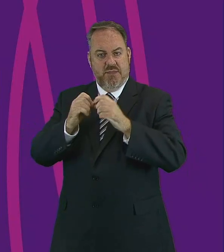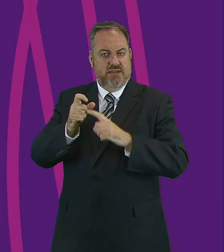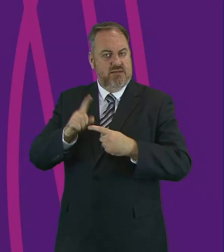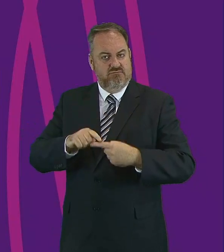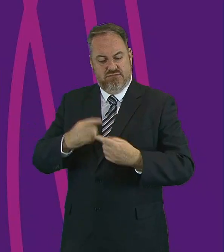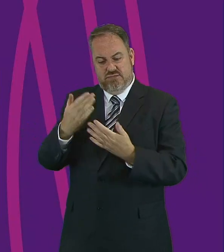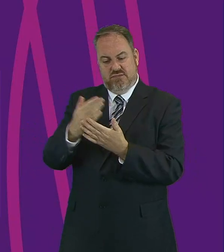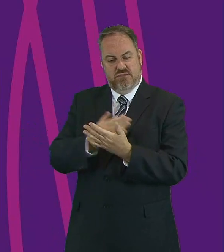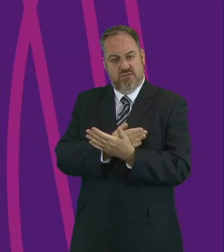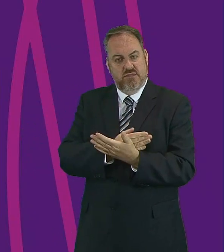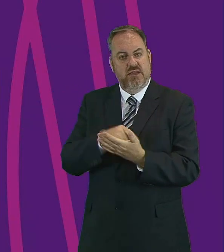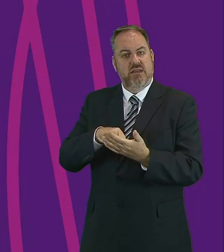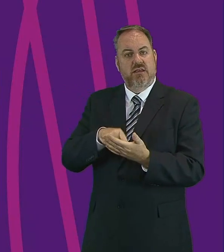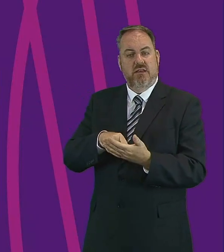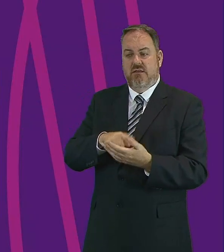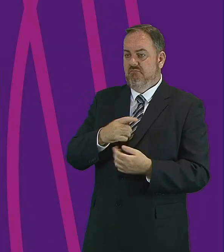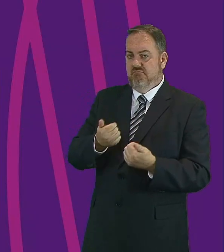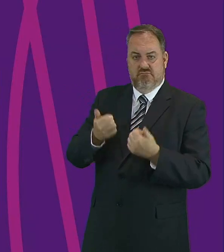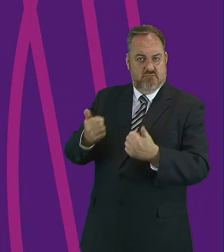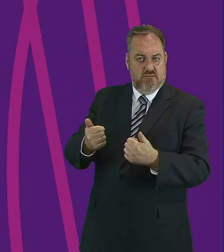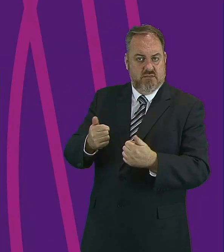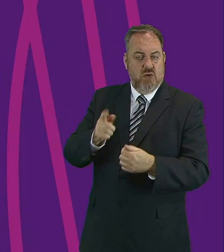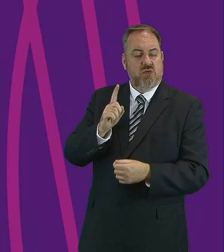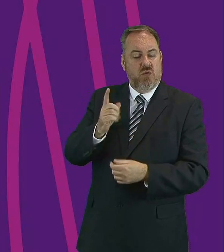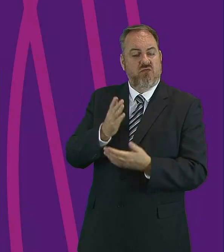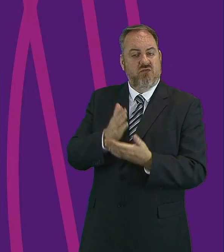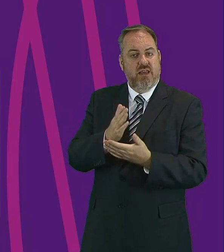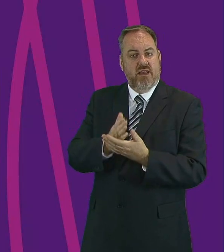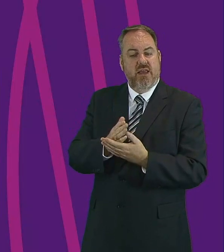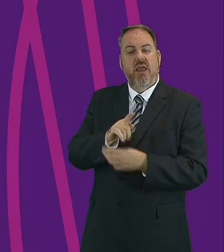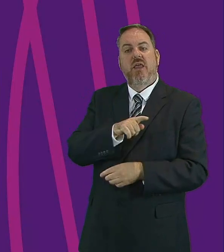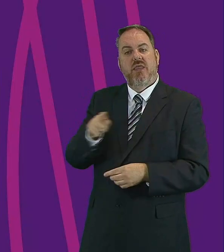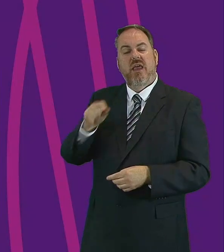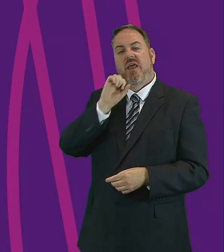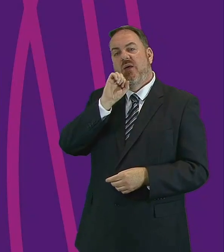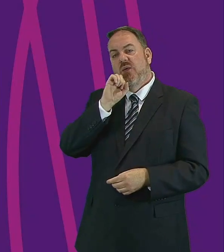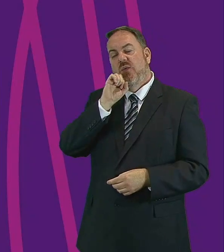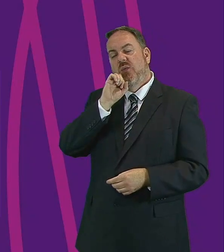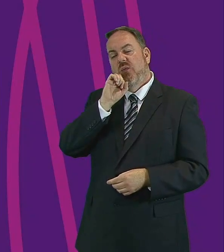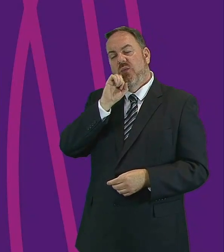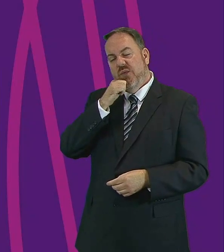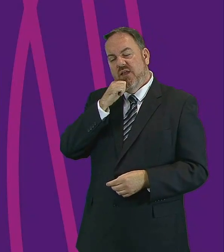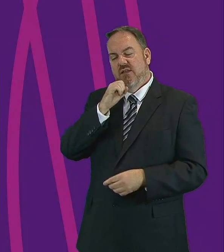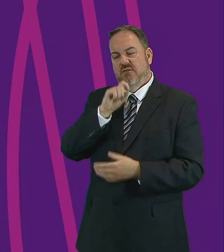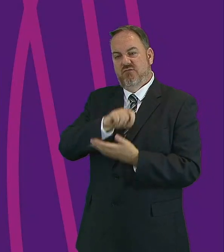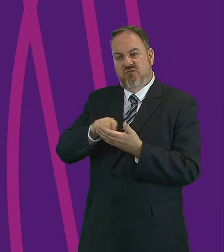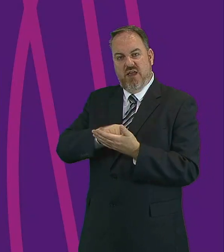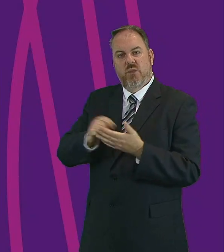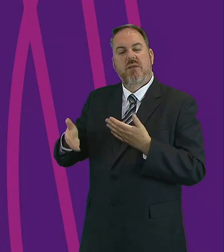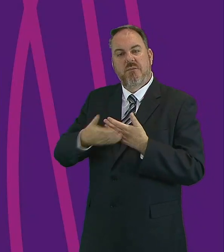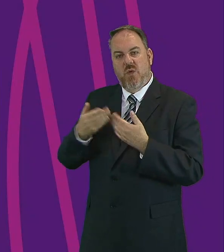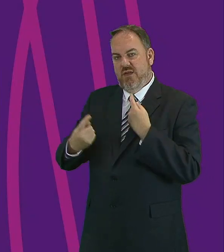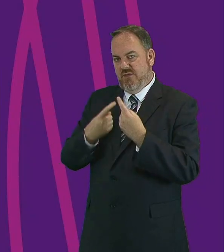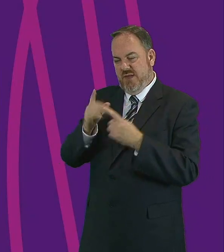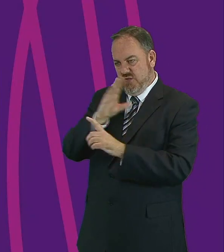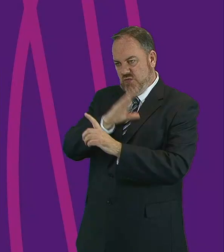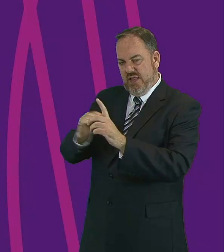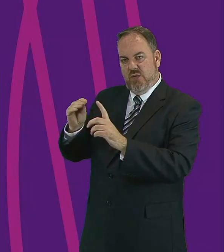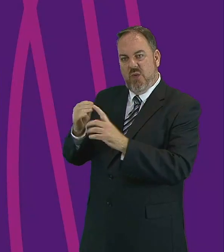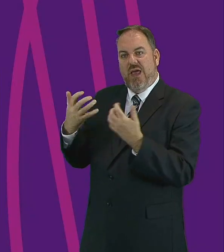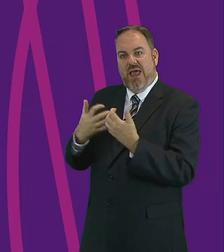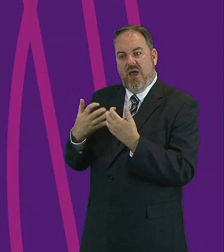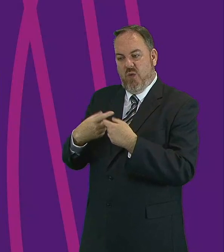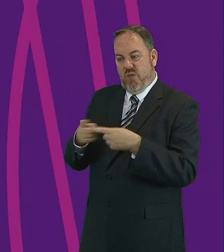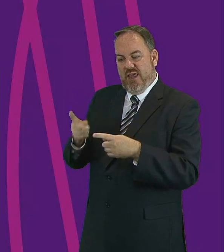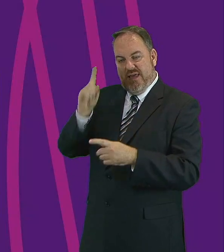the Education Secretary will be happy to write to Daniel Johnson with more detail of exactly the reasons that they came to that decision. I